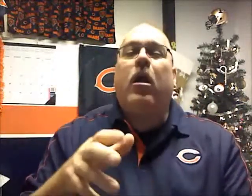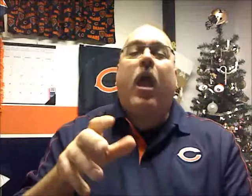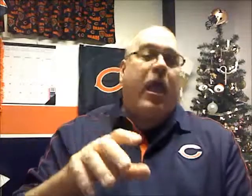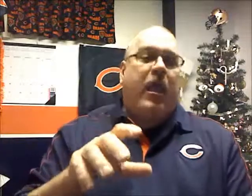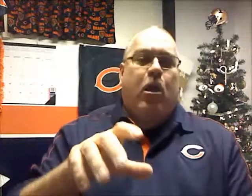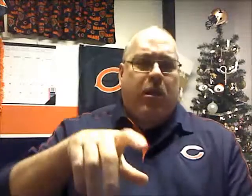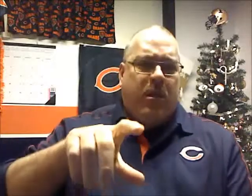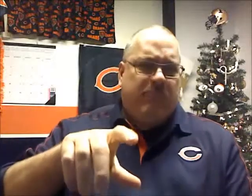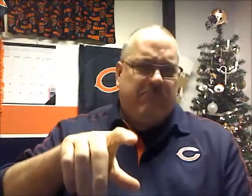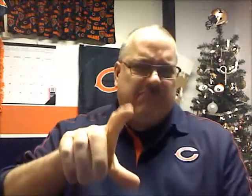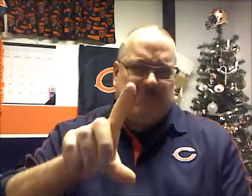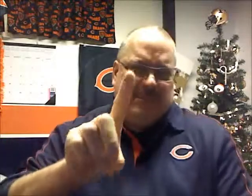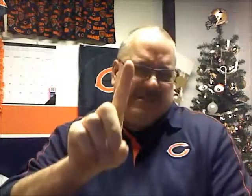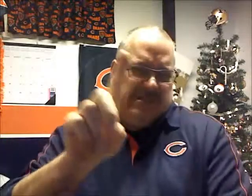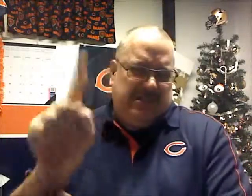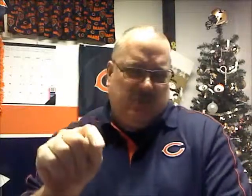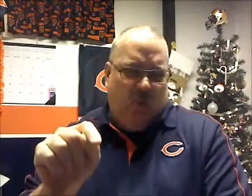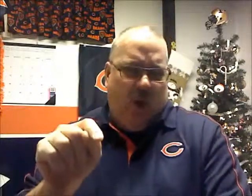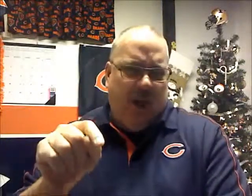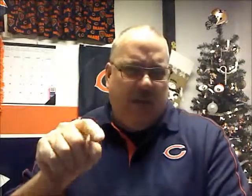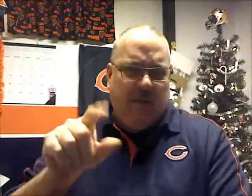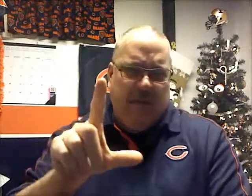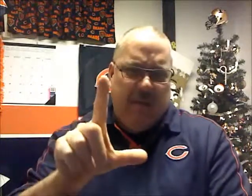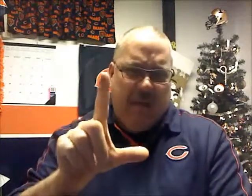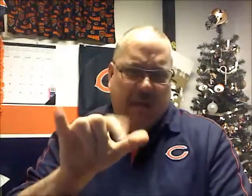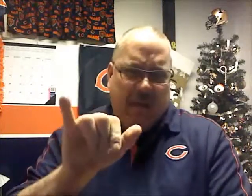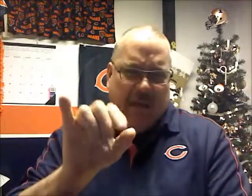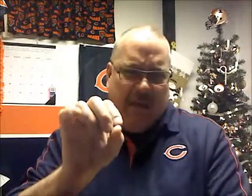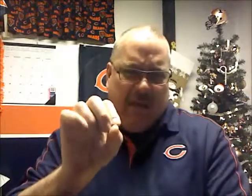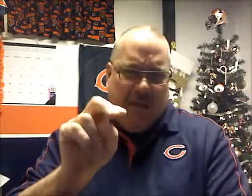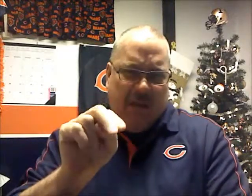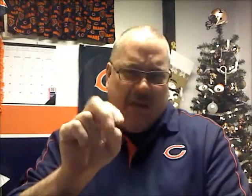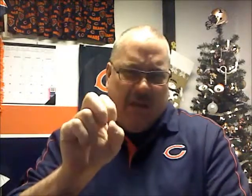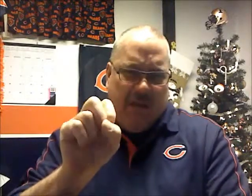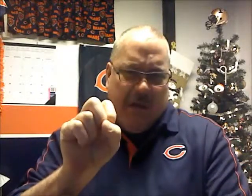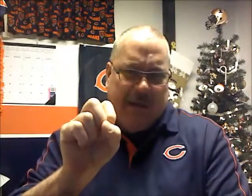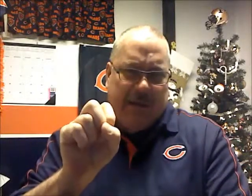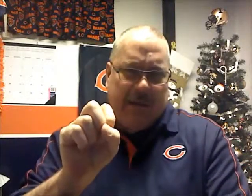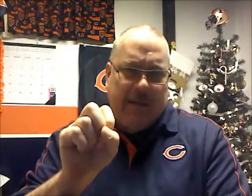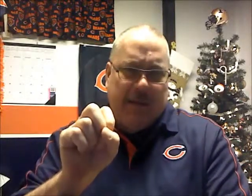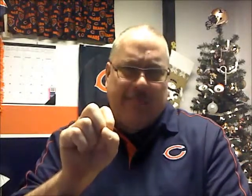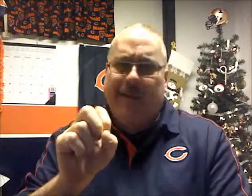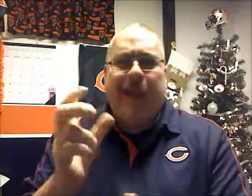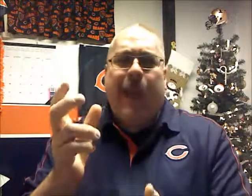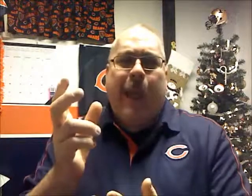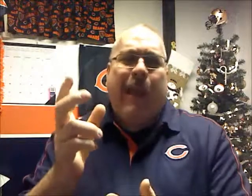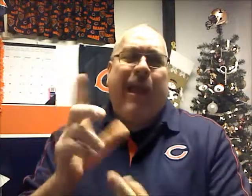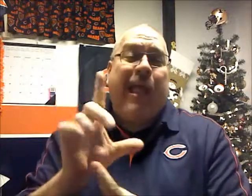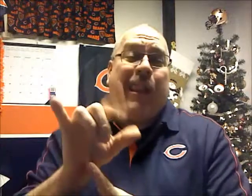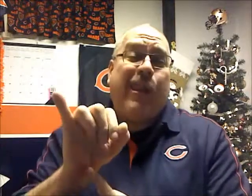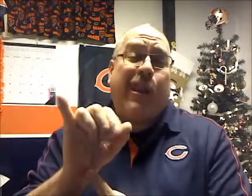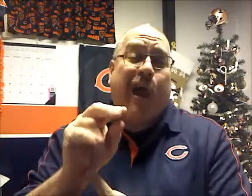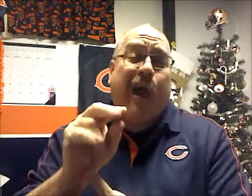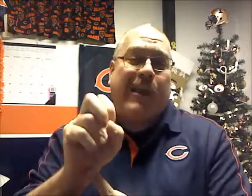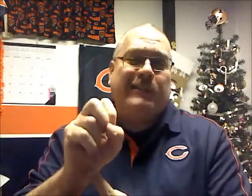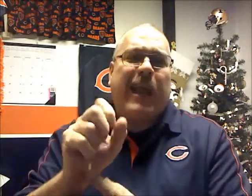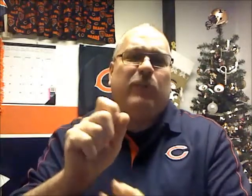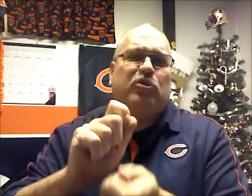destroy life. Life will